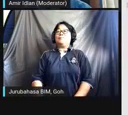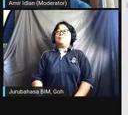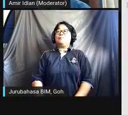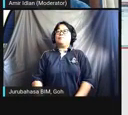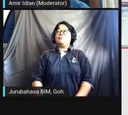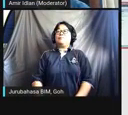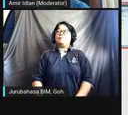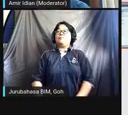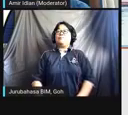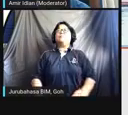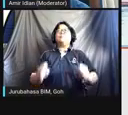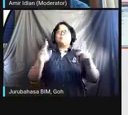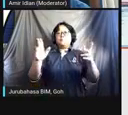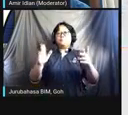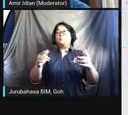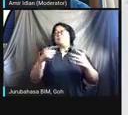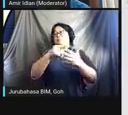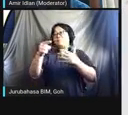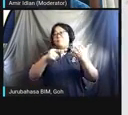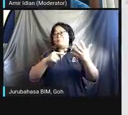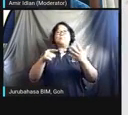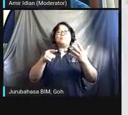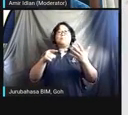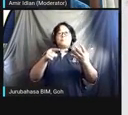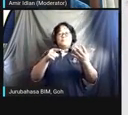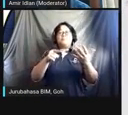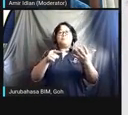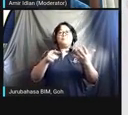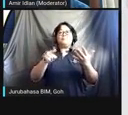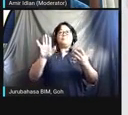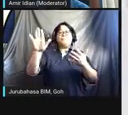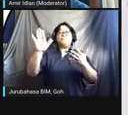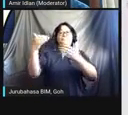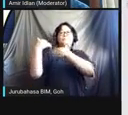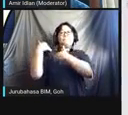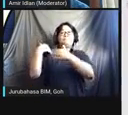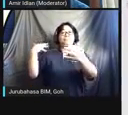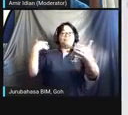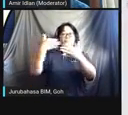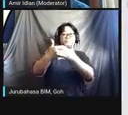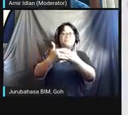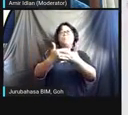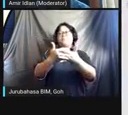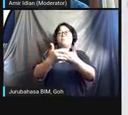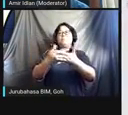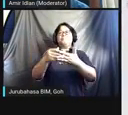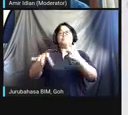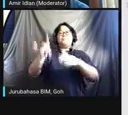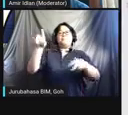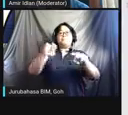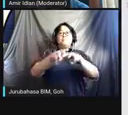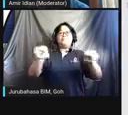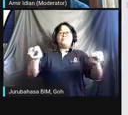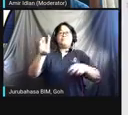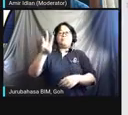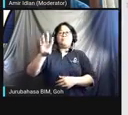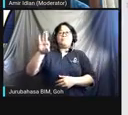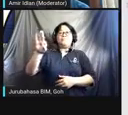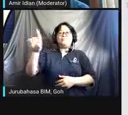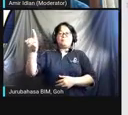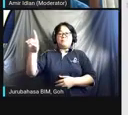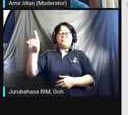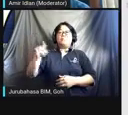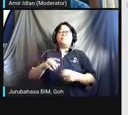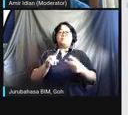Okay, among his contributions include being recognized as a panel member of the UN Panel of Experts by the World Federation of the Deaf,